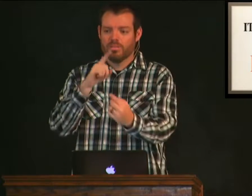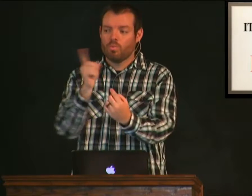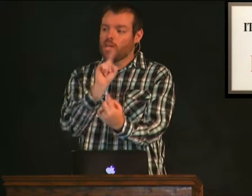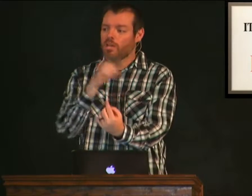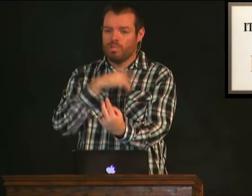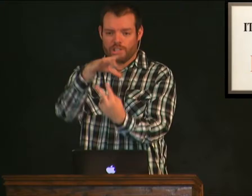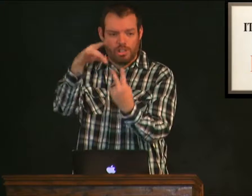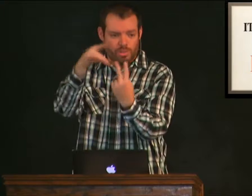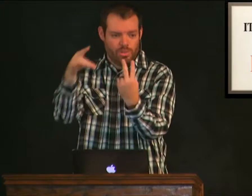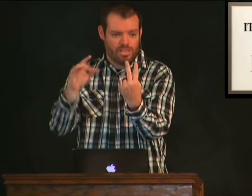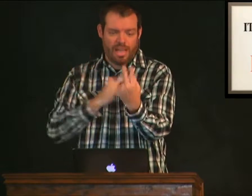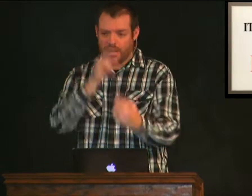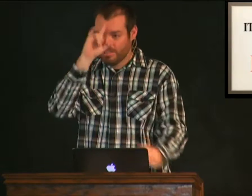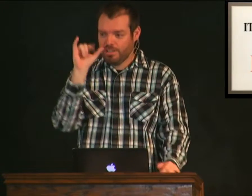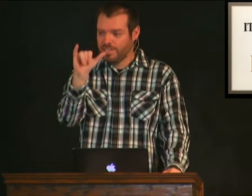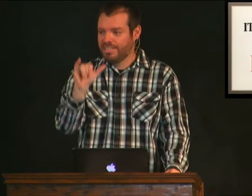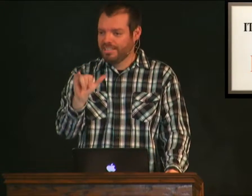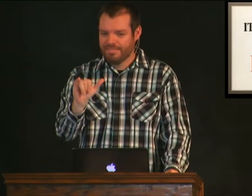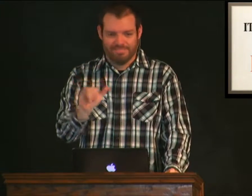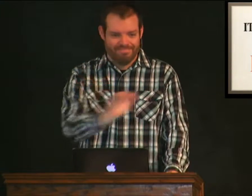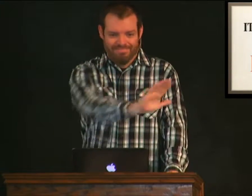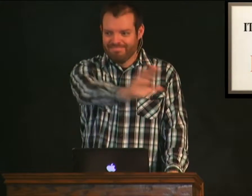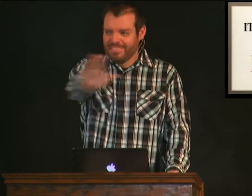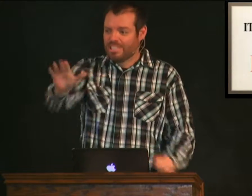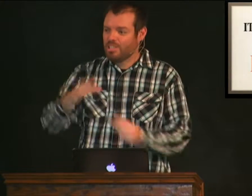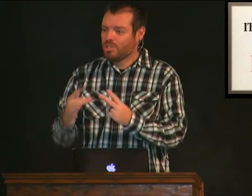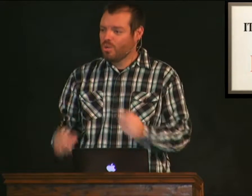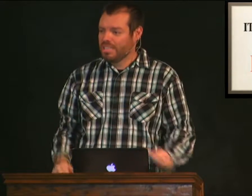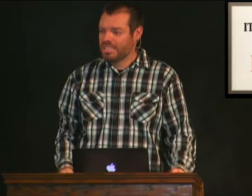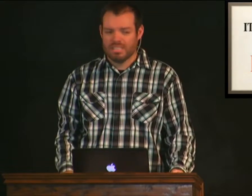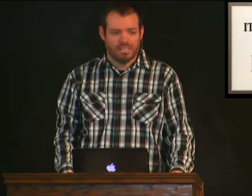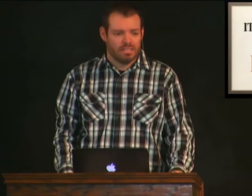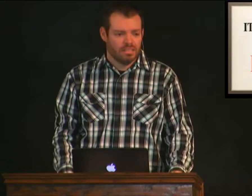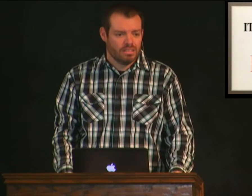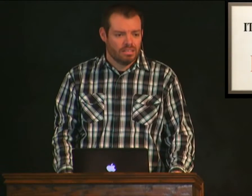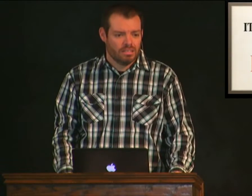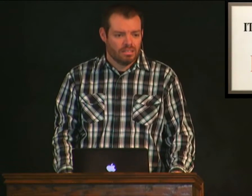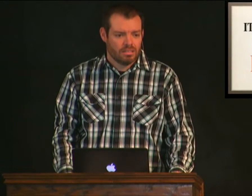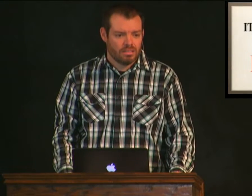But whatever we choose, our eternity is your choice.